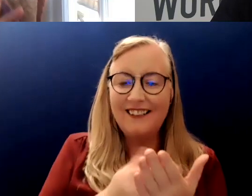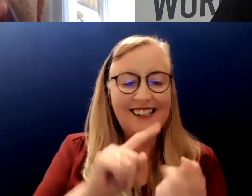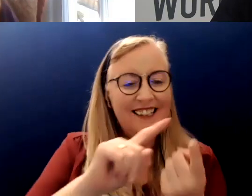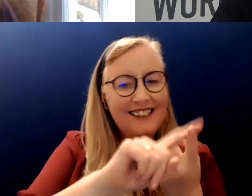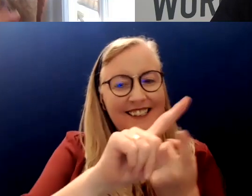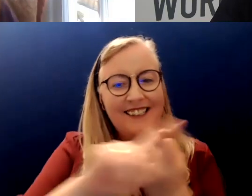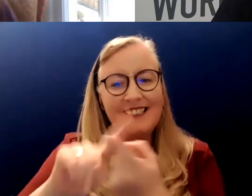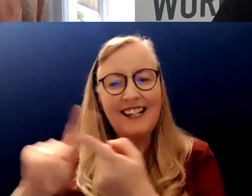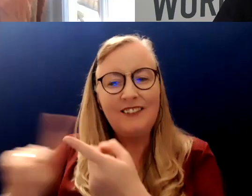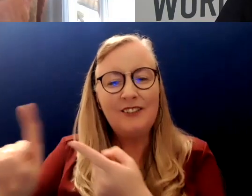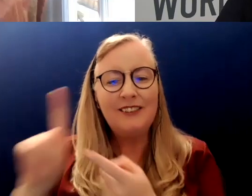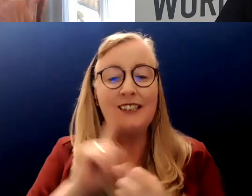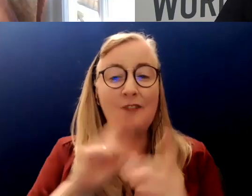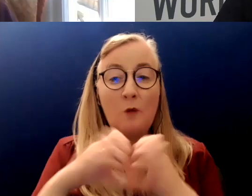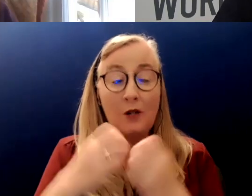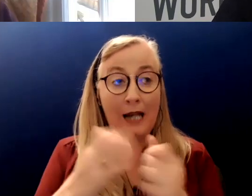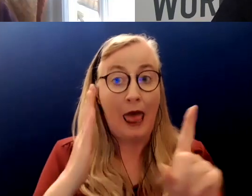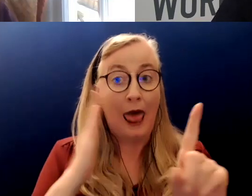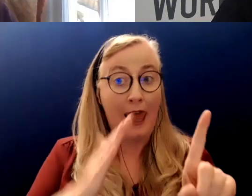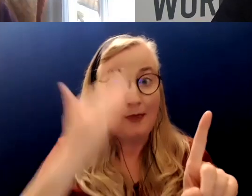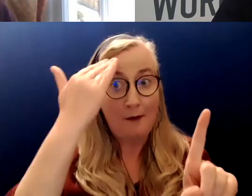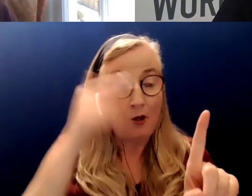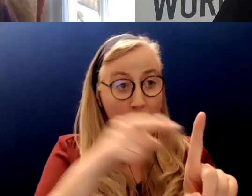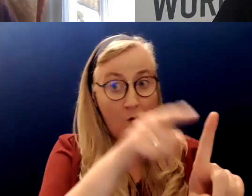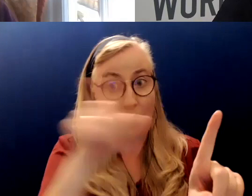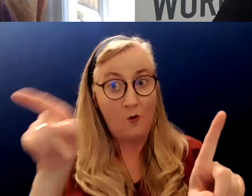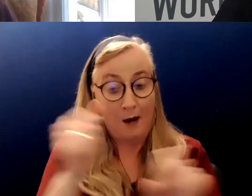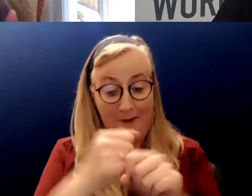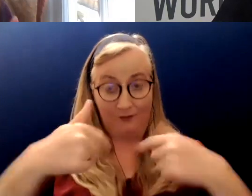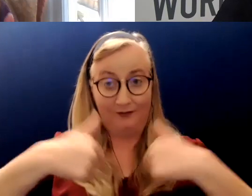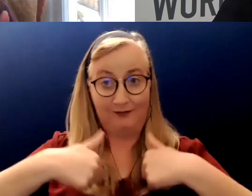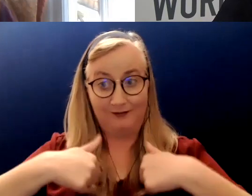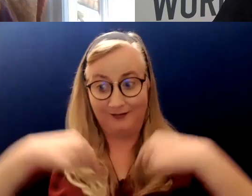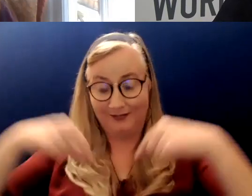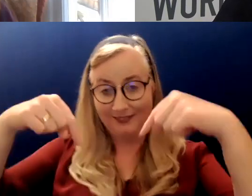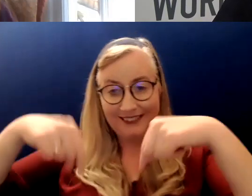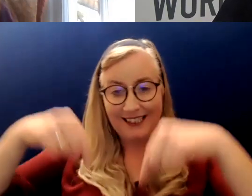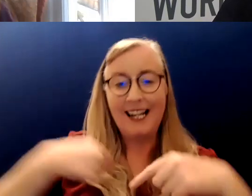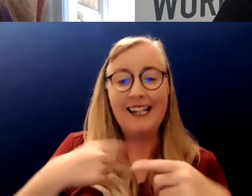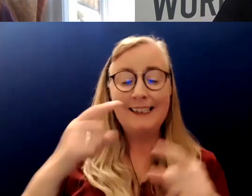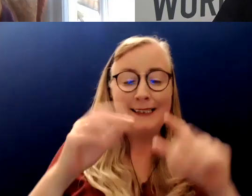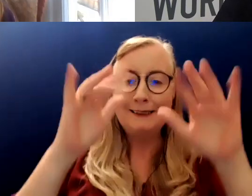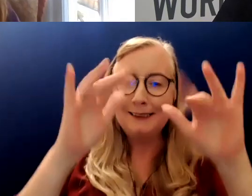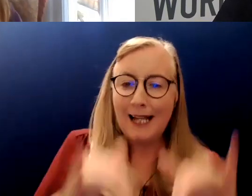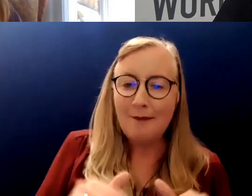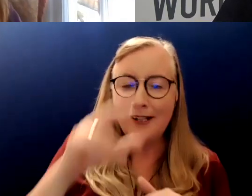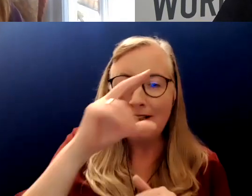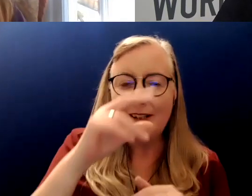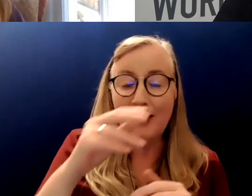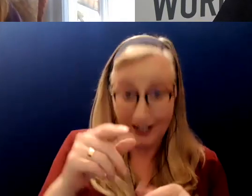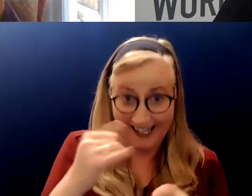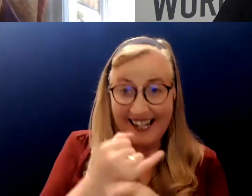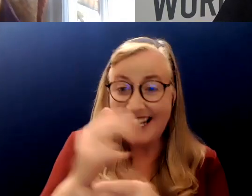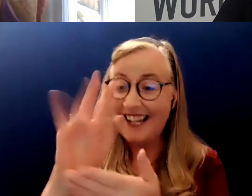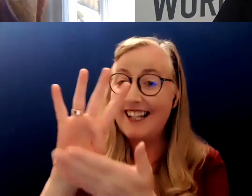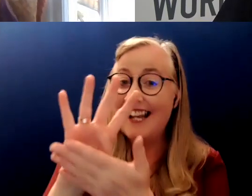community agencies to let them know what my thought process was. And then I typed out an introductory newsletter in